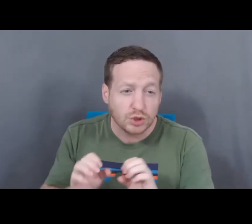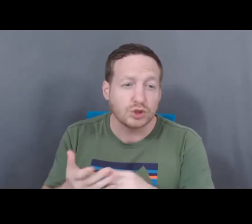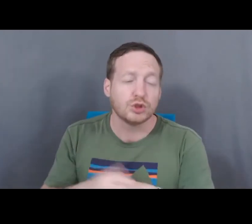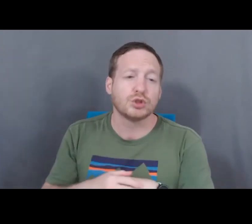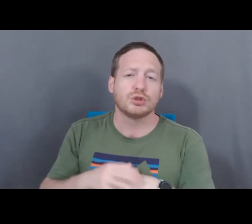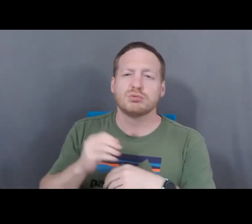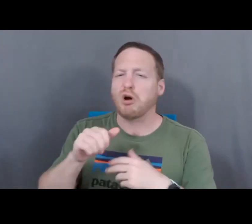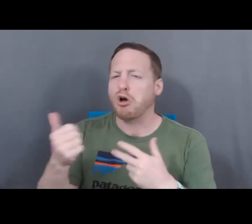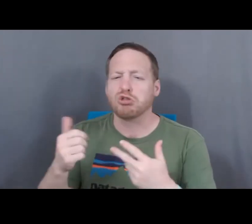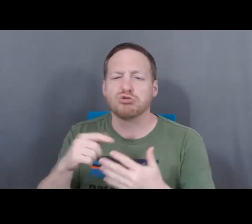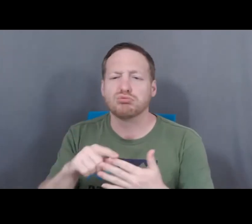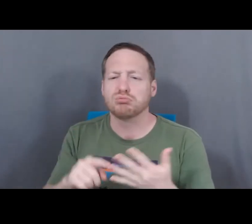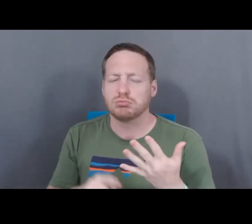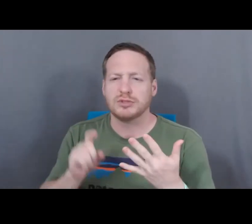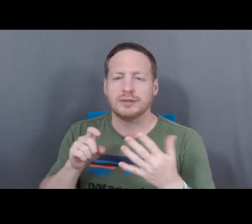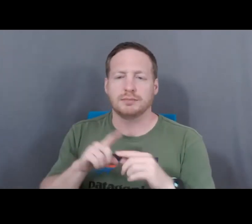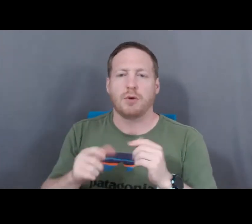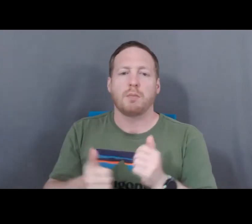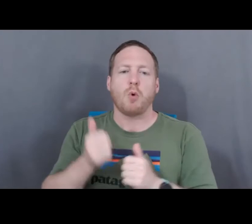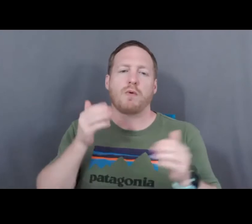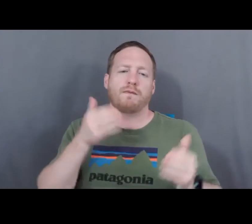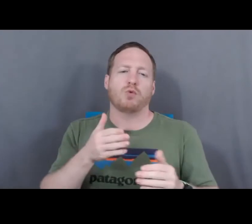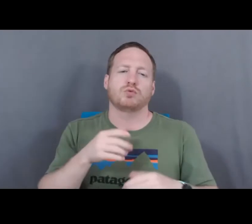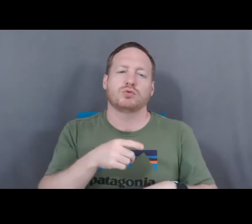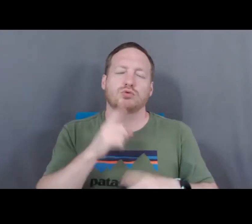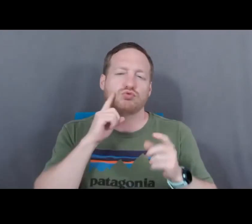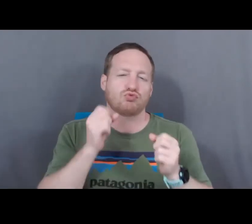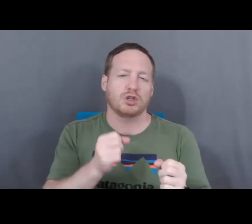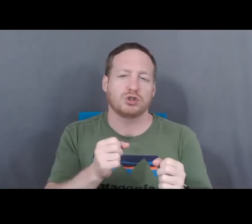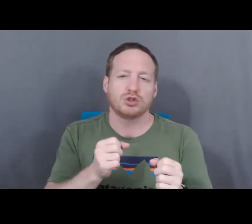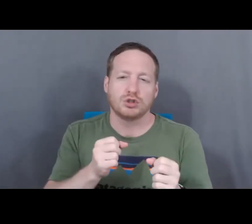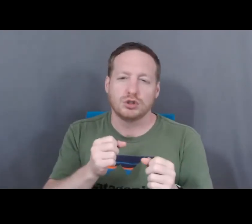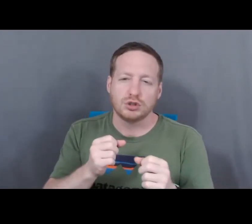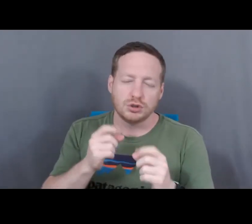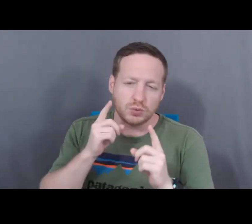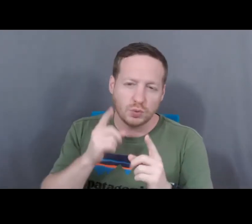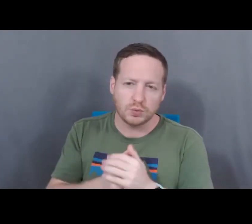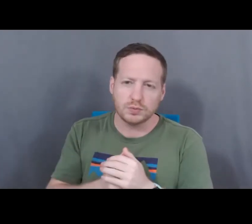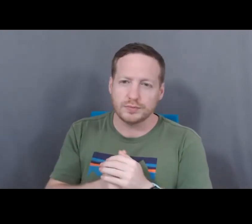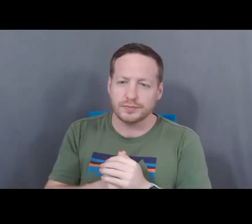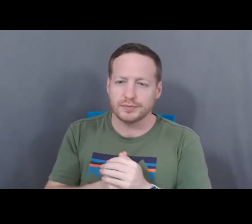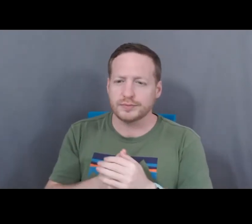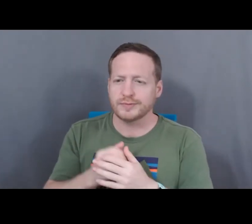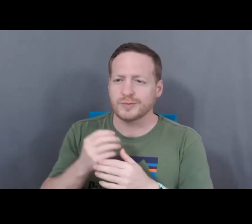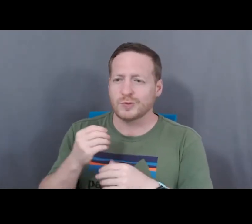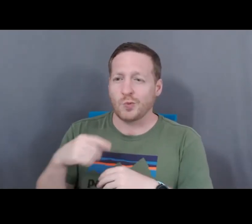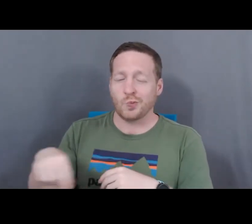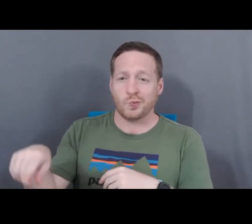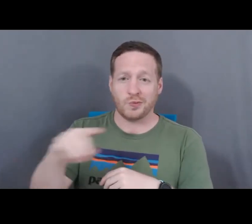in terms of the executive director's evaluation, et cetera. So we wanted to really use them to